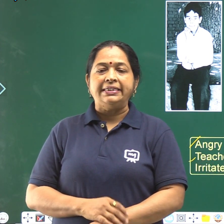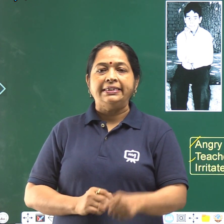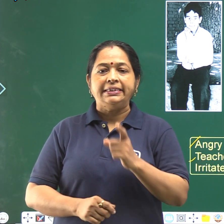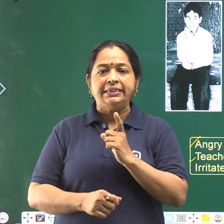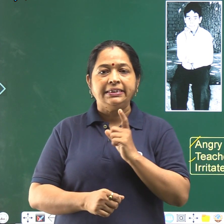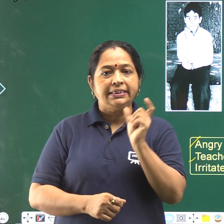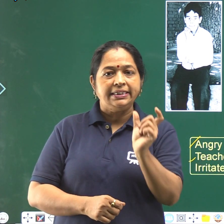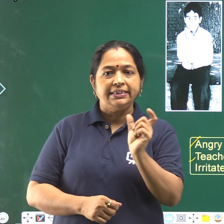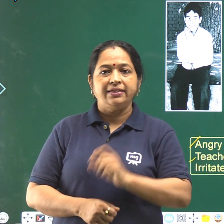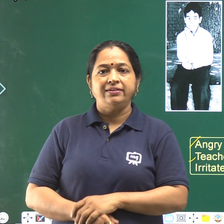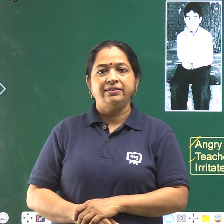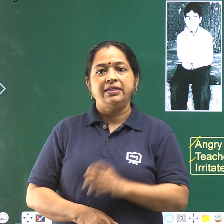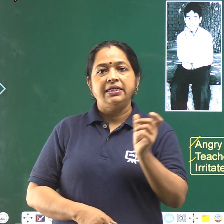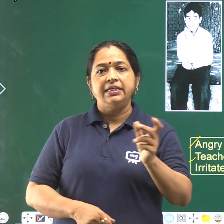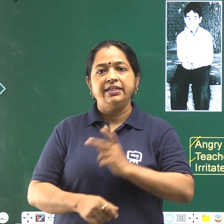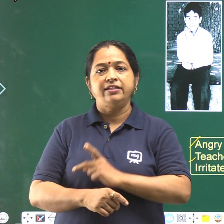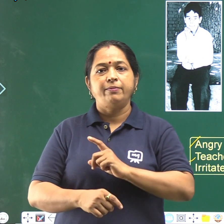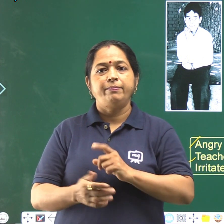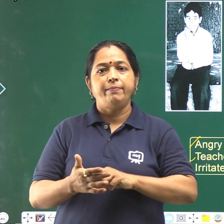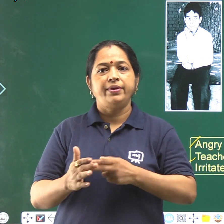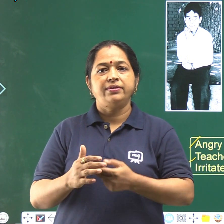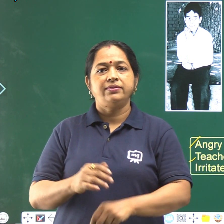Teacher. Teacher means?